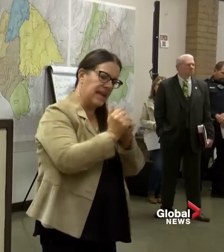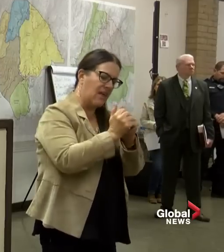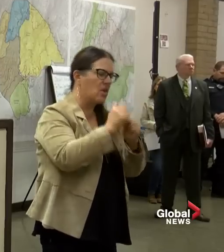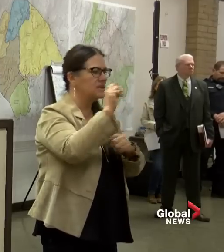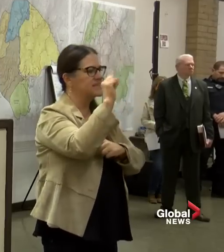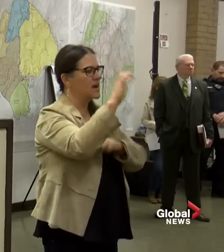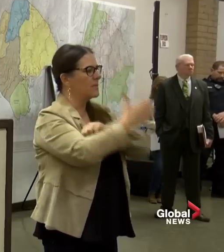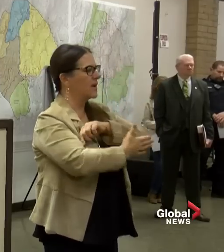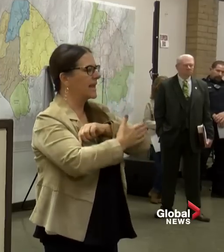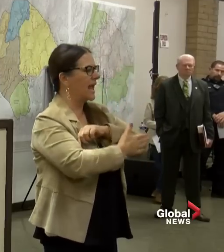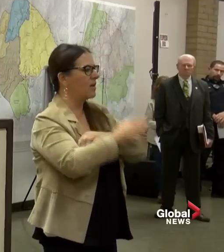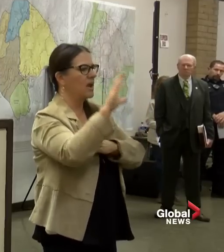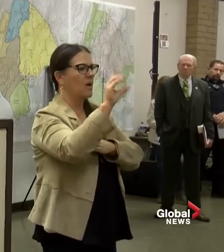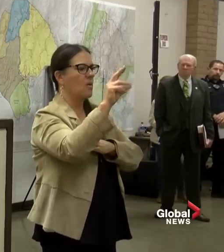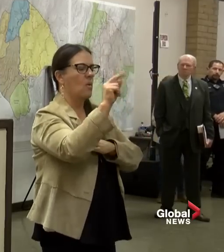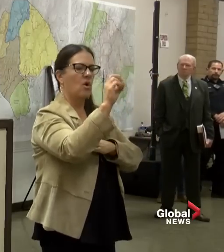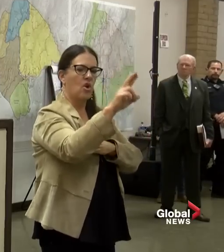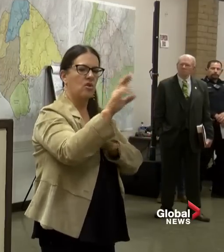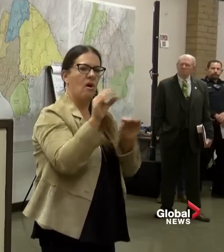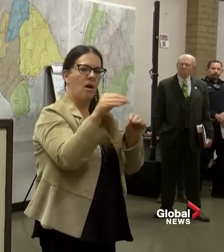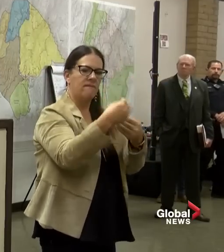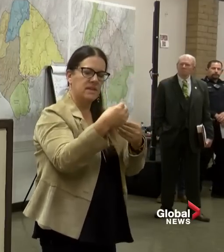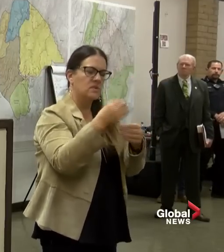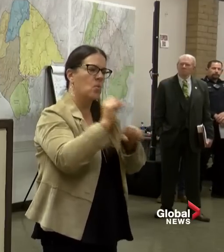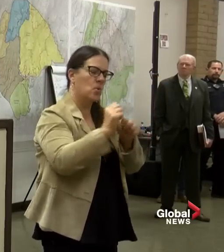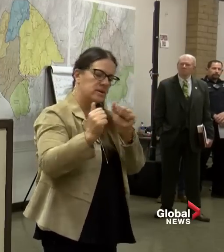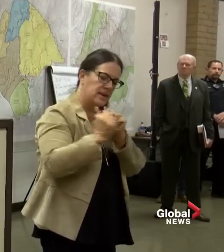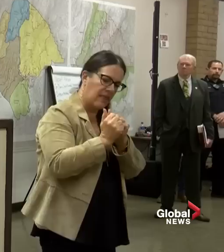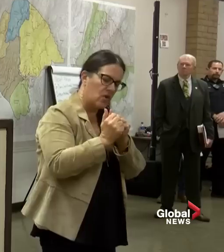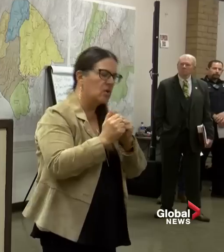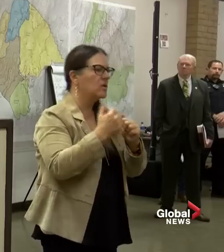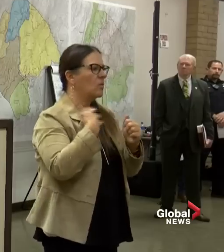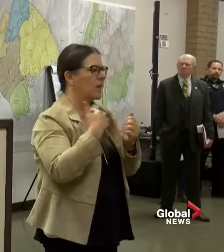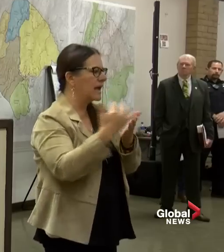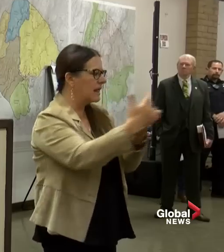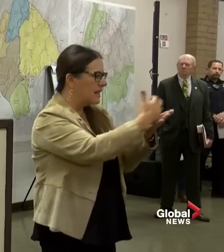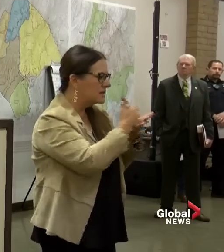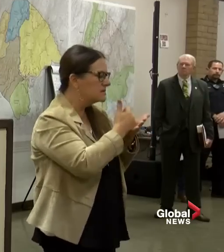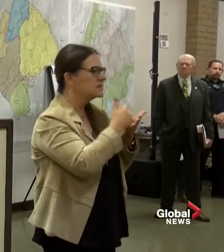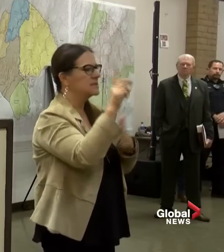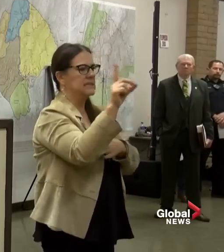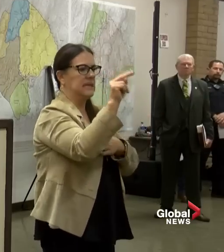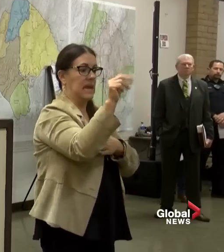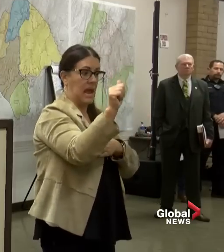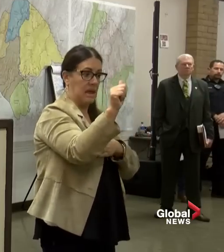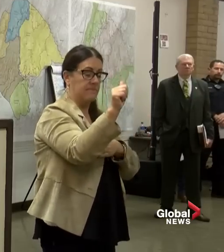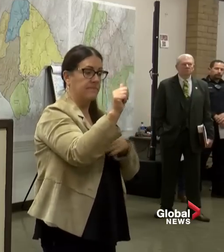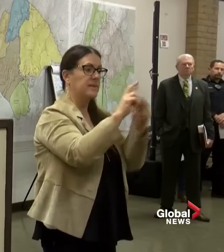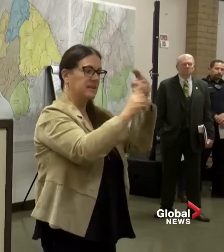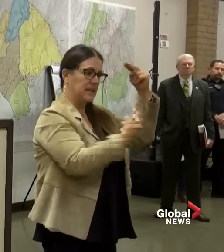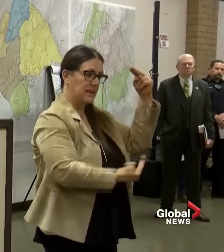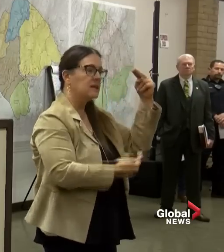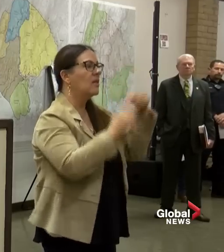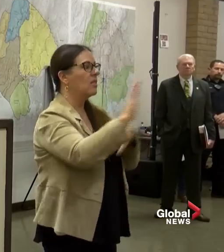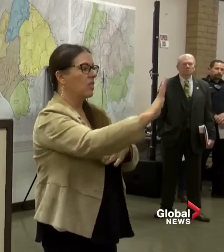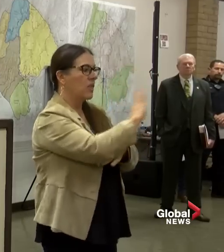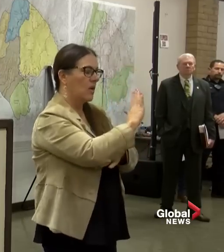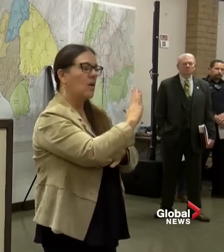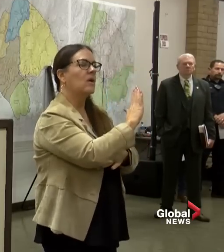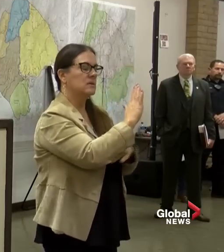County and collect DNA samples contemporaneously with the